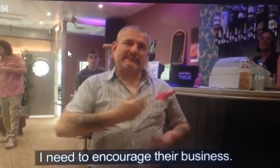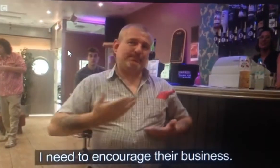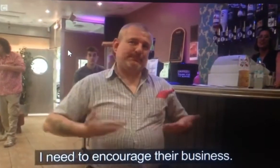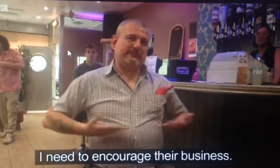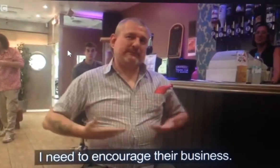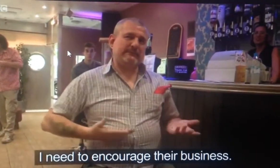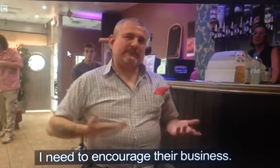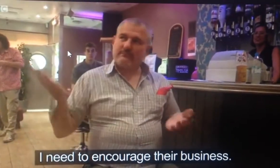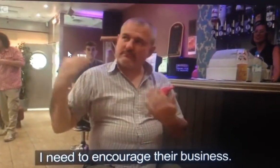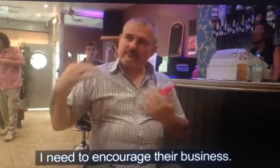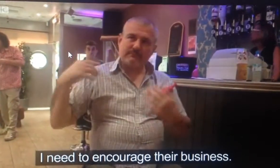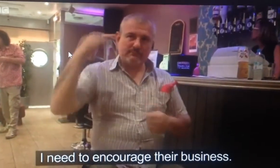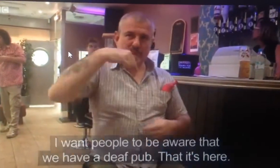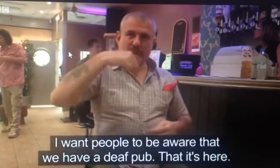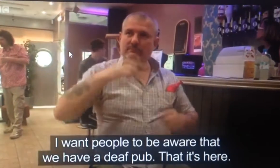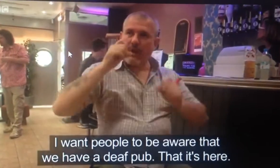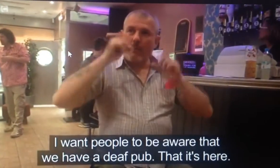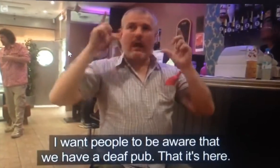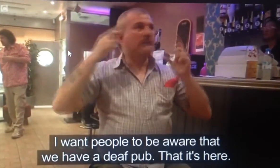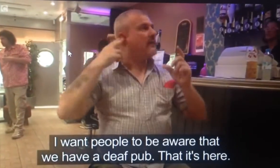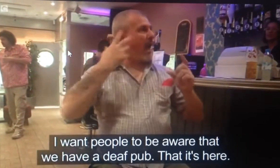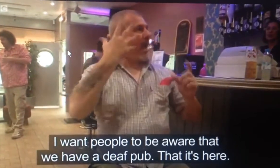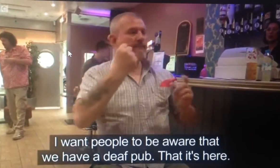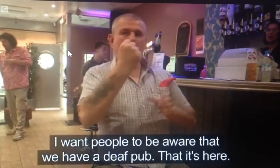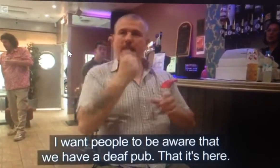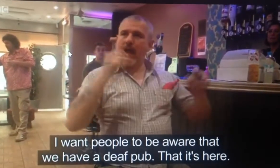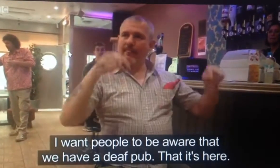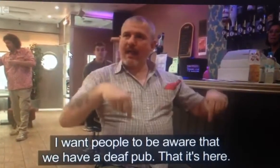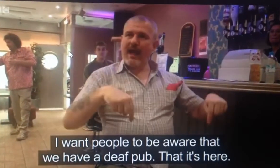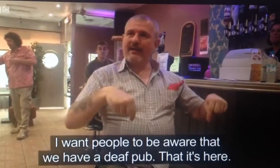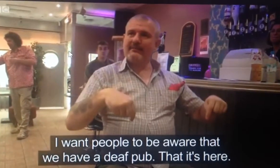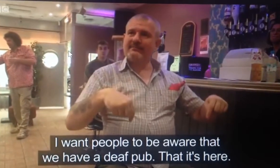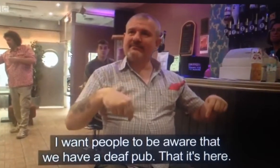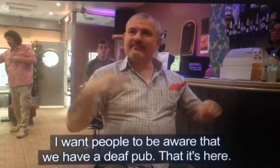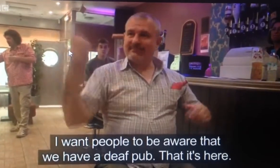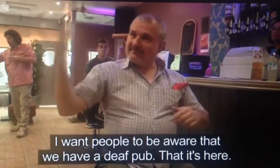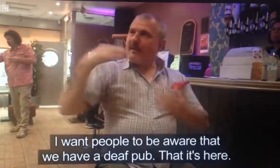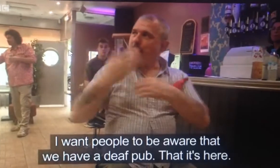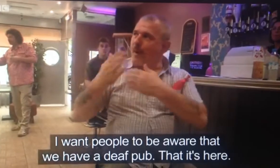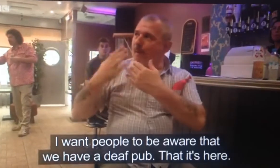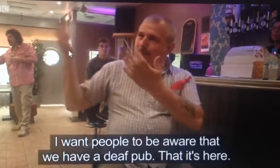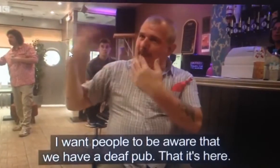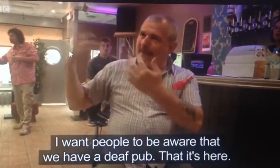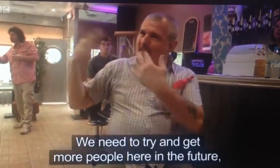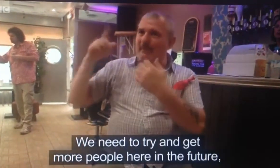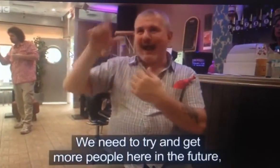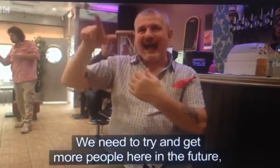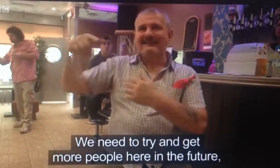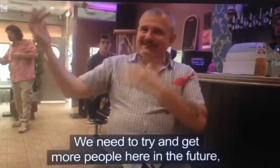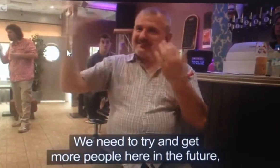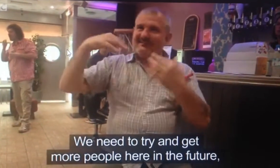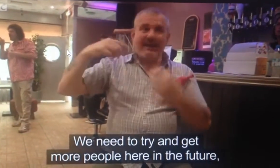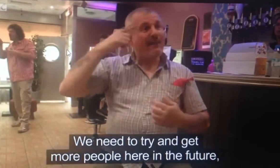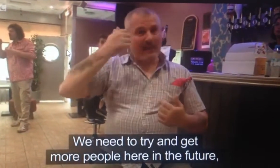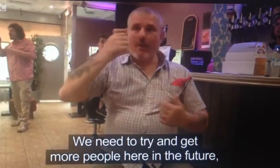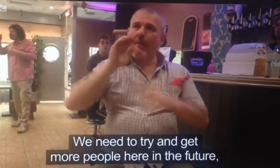need to encourage their business I want people to be aware that we have a deaf pub that it's here we need to try and get more people here